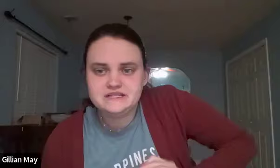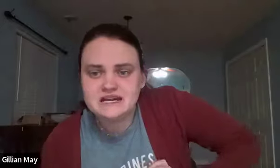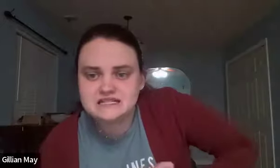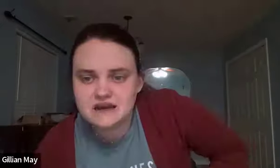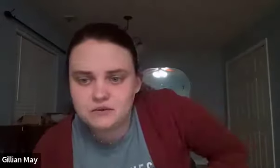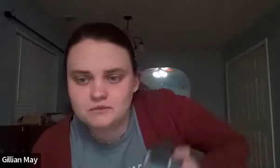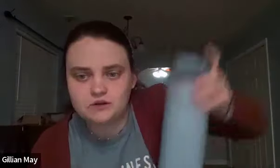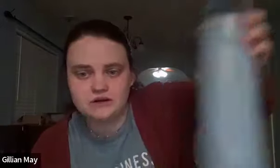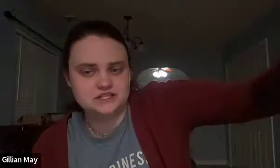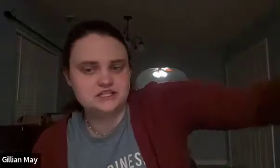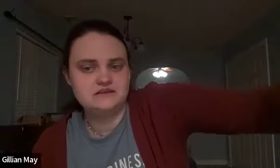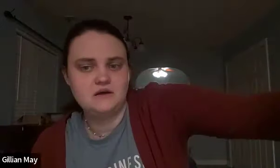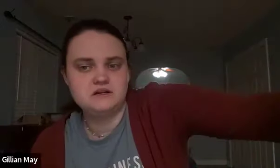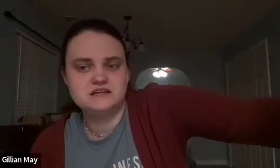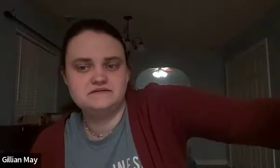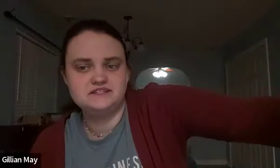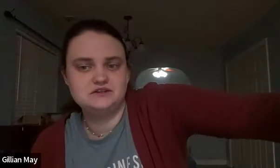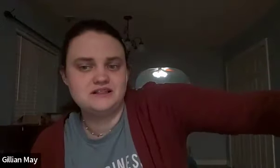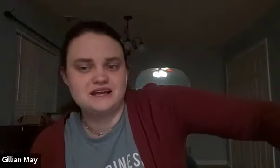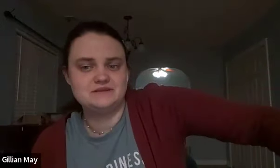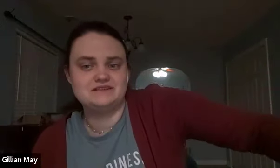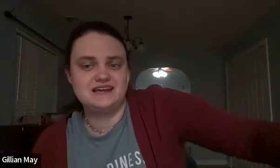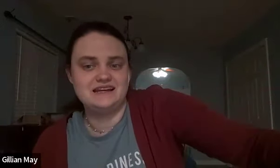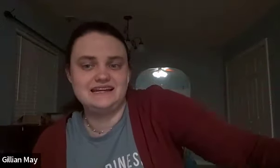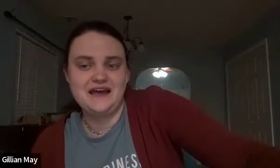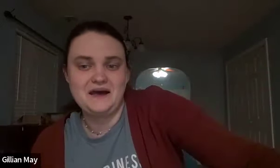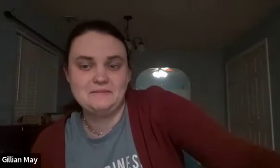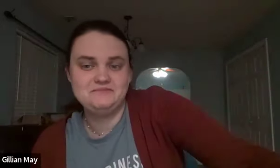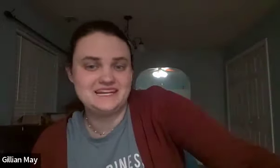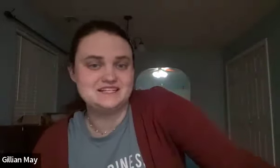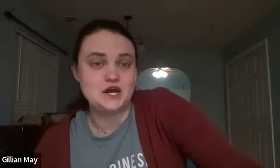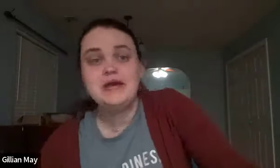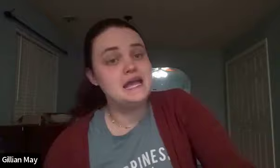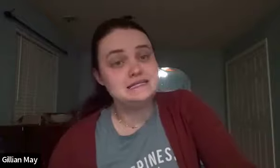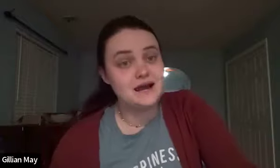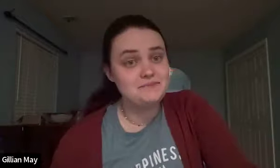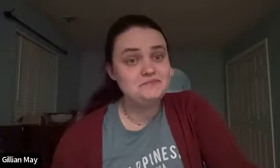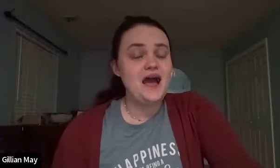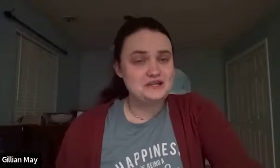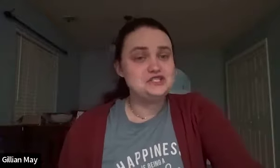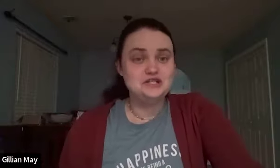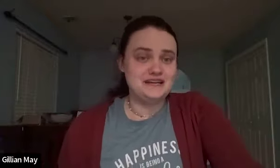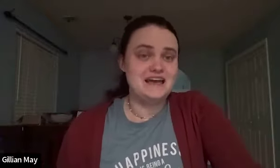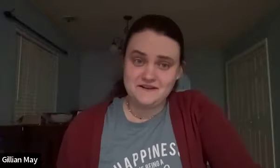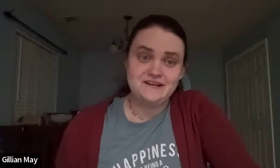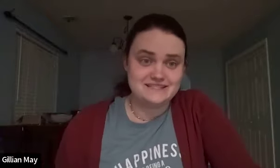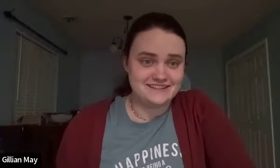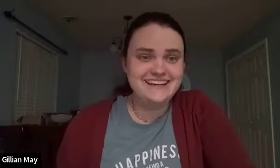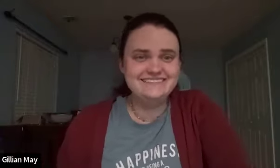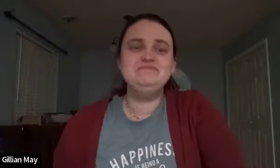I did have one more quick question that was if it's too early to ask about signing, yes and no. And it's not. I can show you guys that very easily.